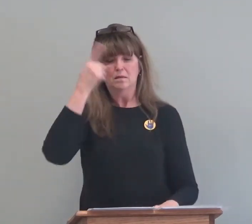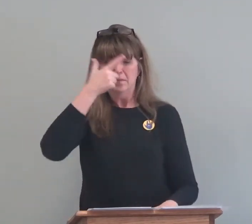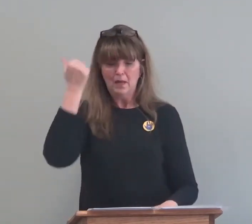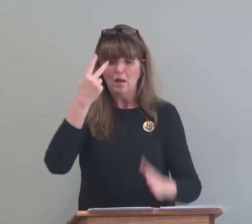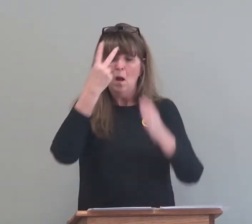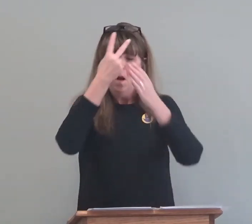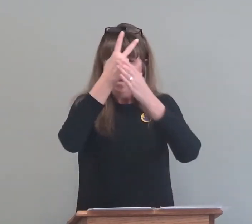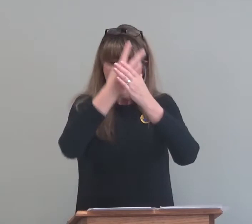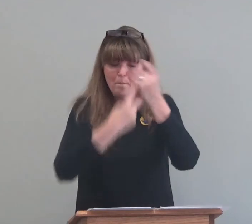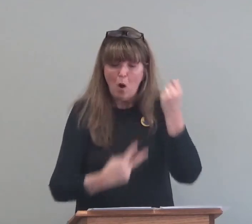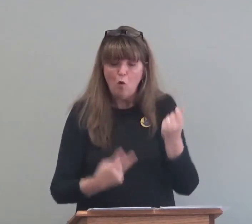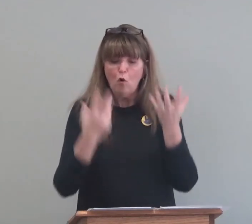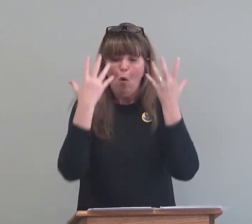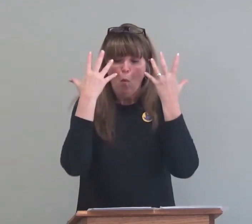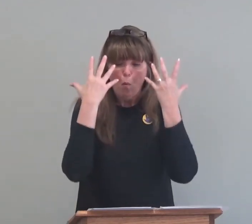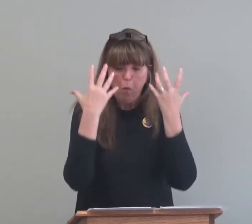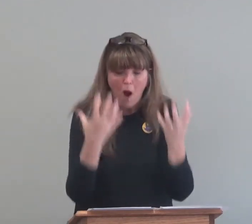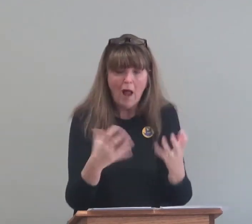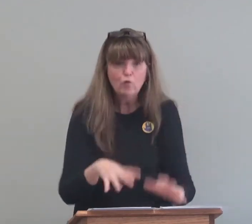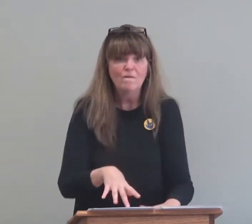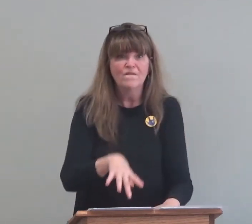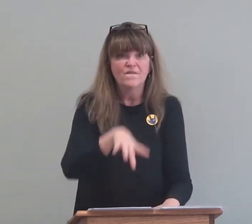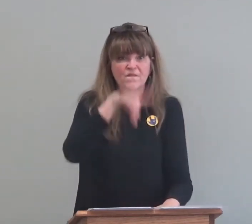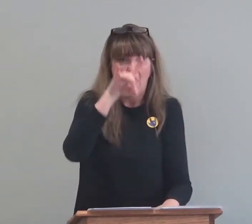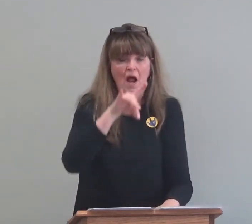But it doesn't make any sense to think about that.